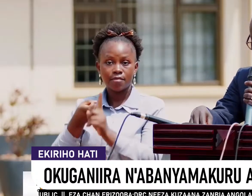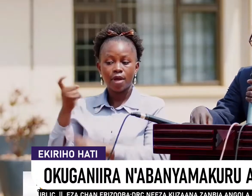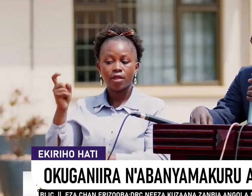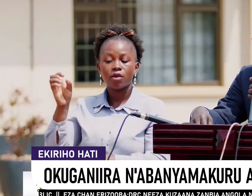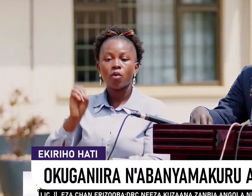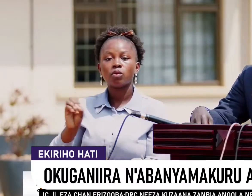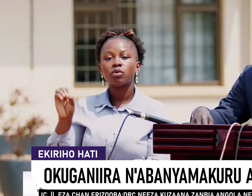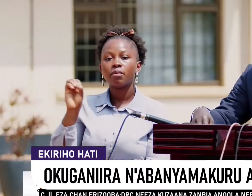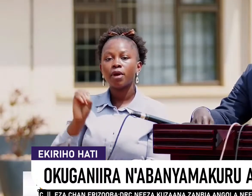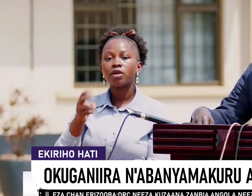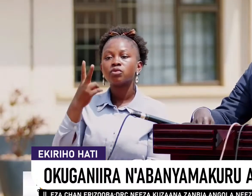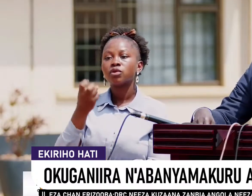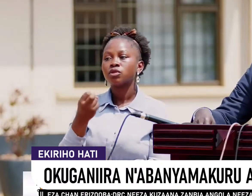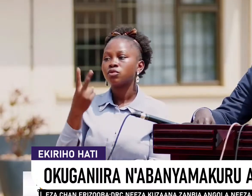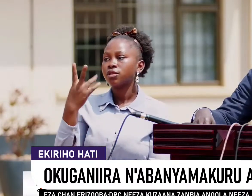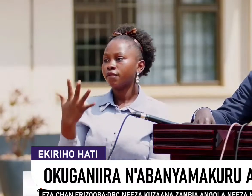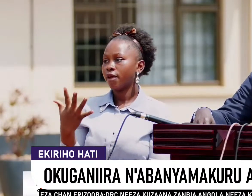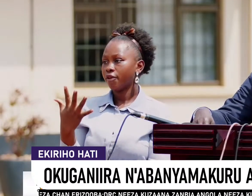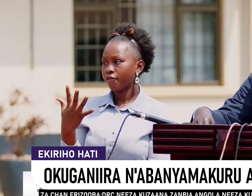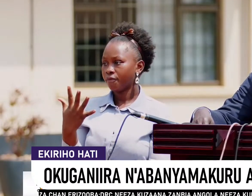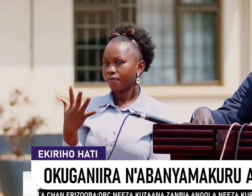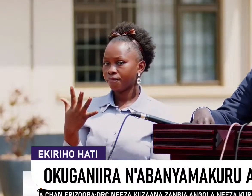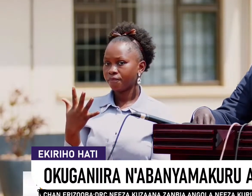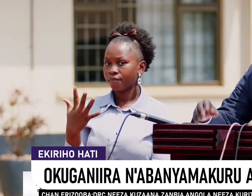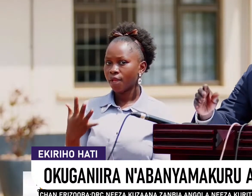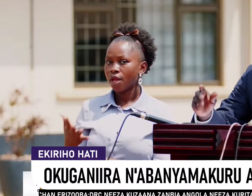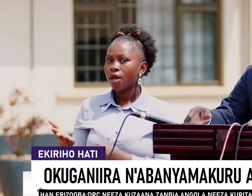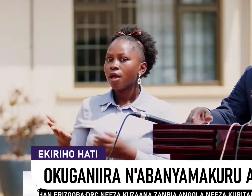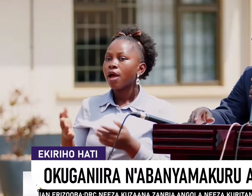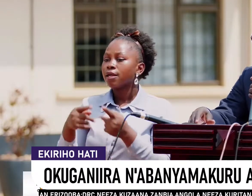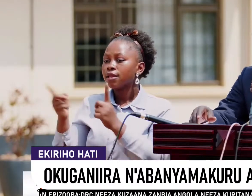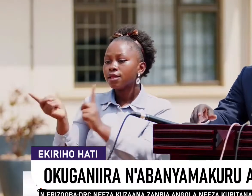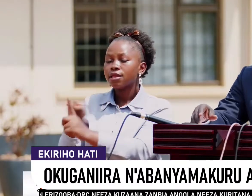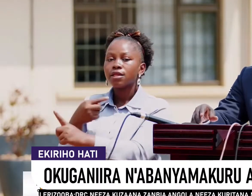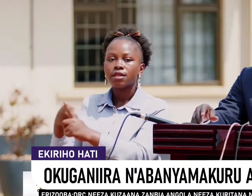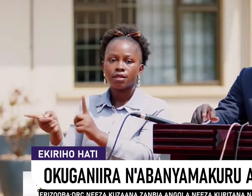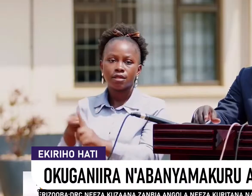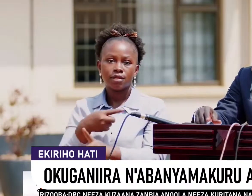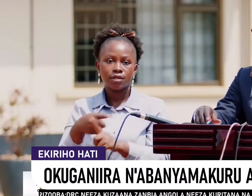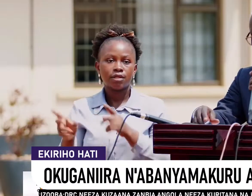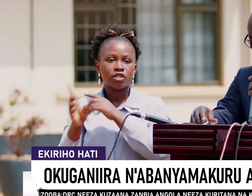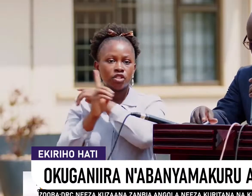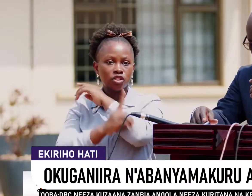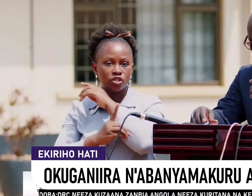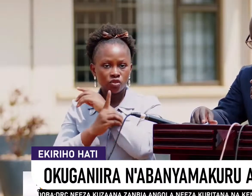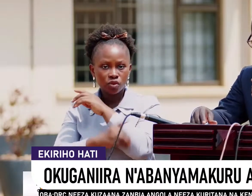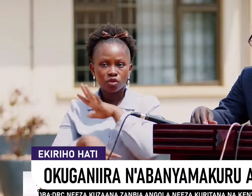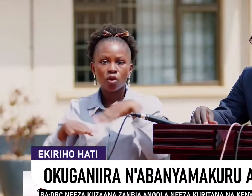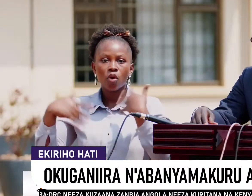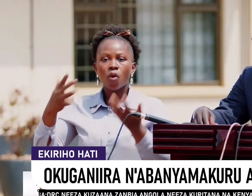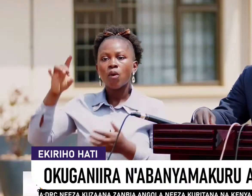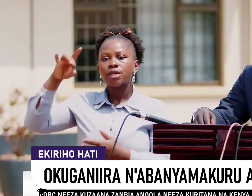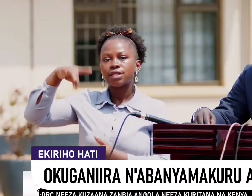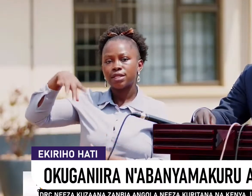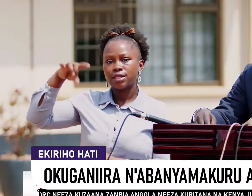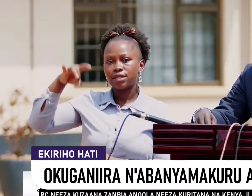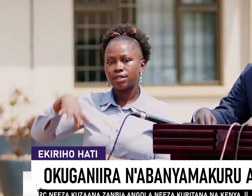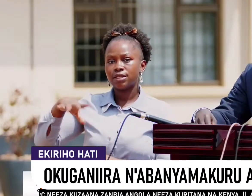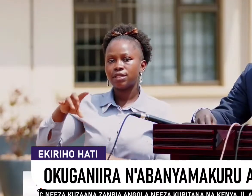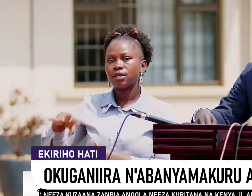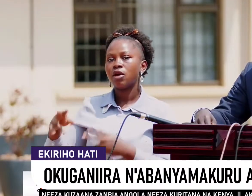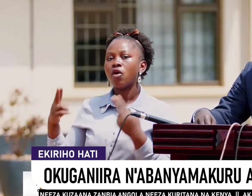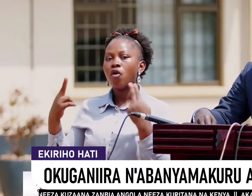October 2025 at the respective district or city